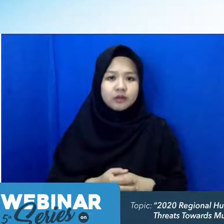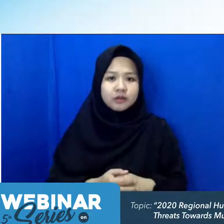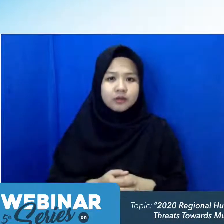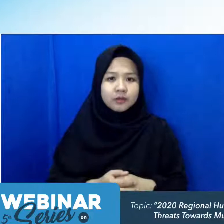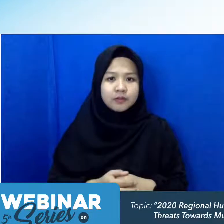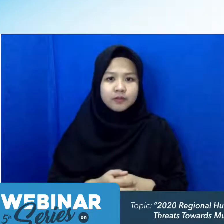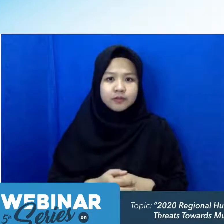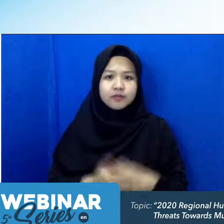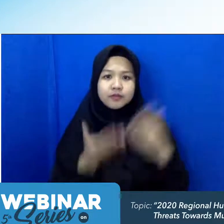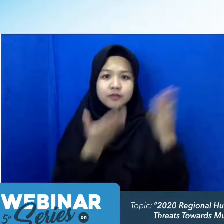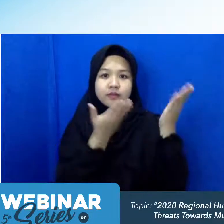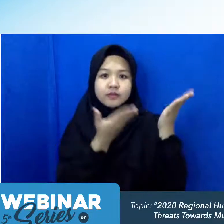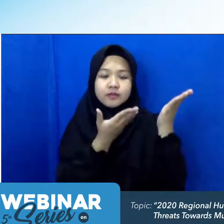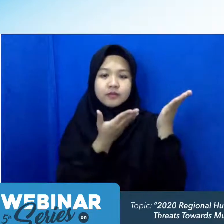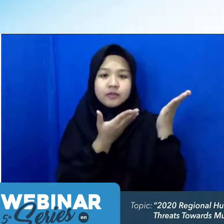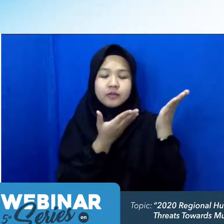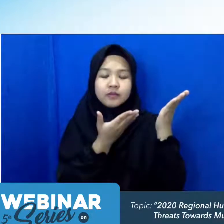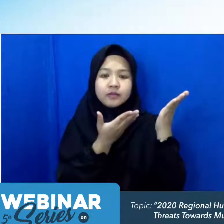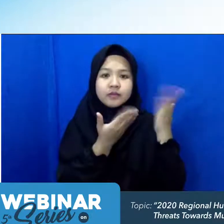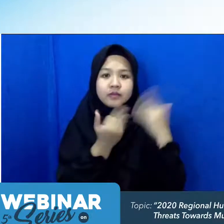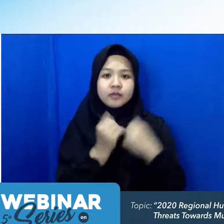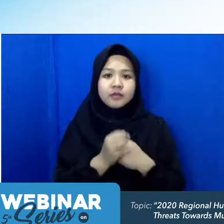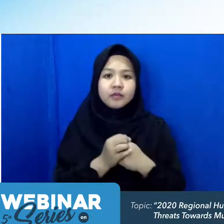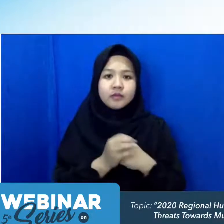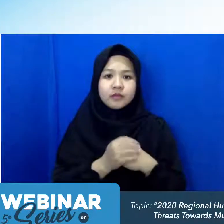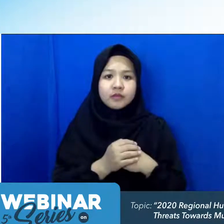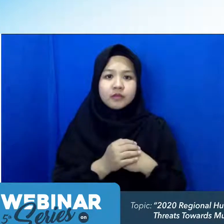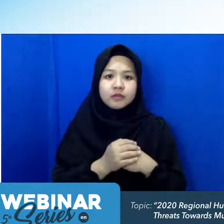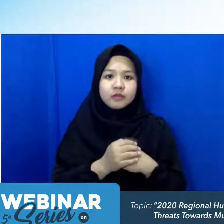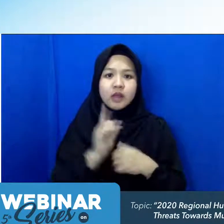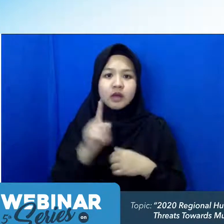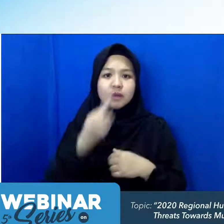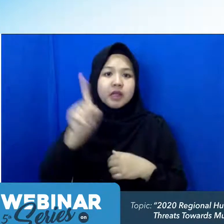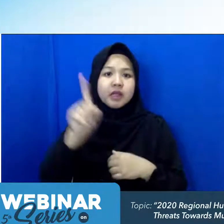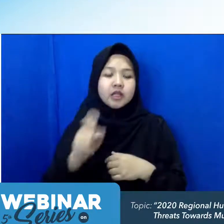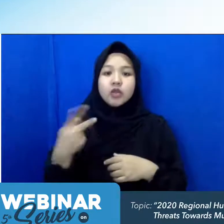Great. So if everyone can feel that first